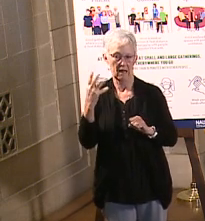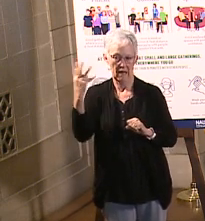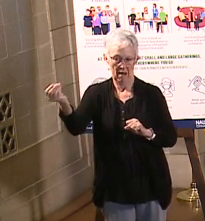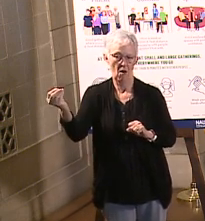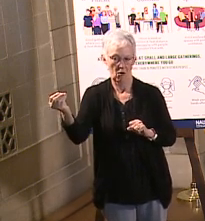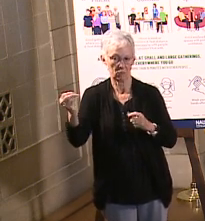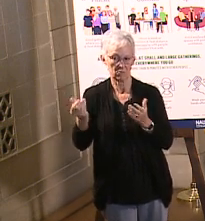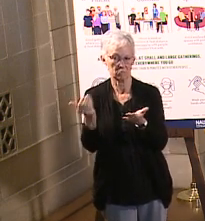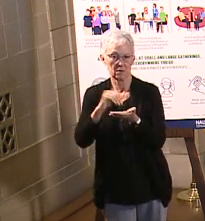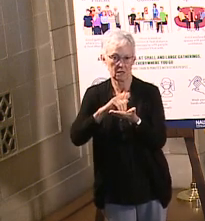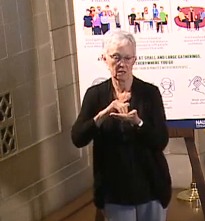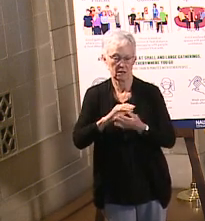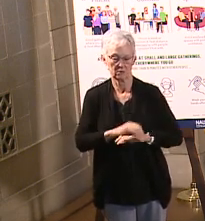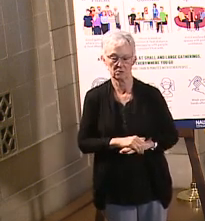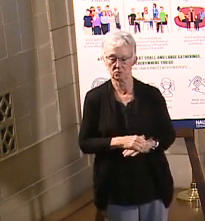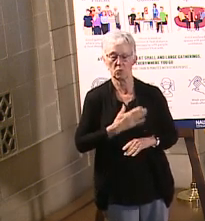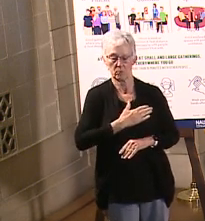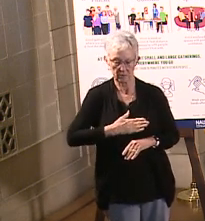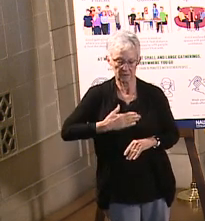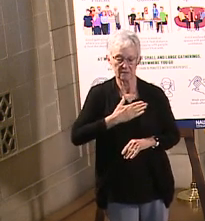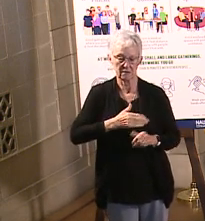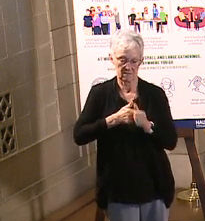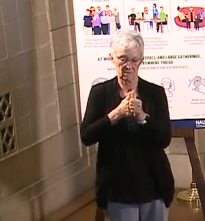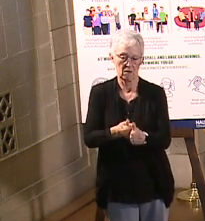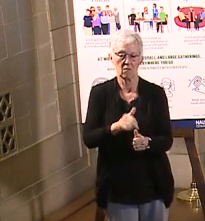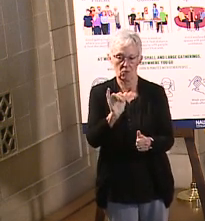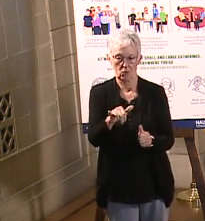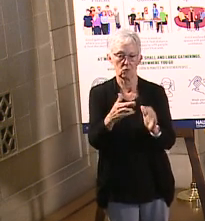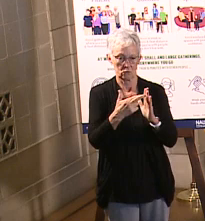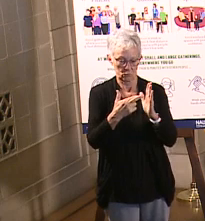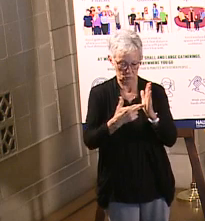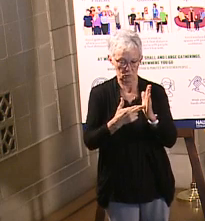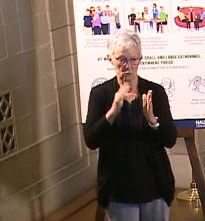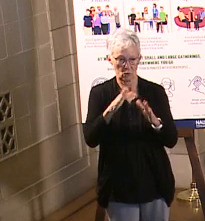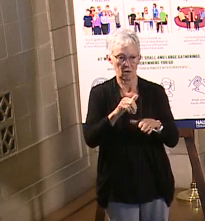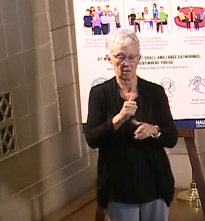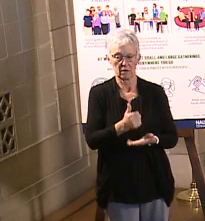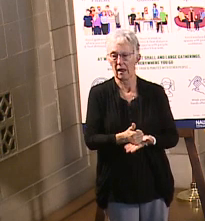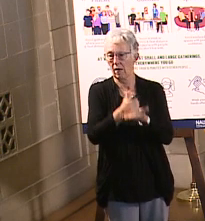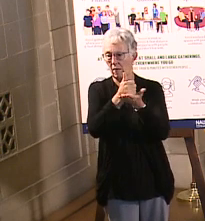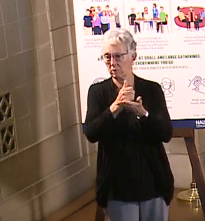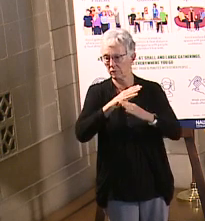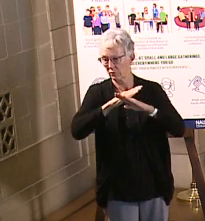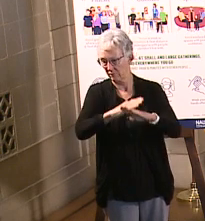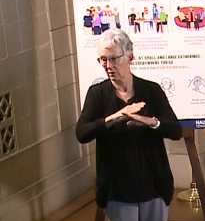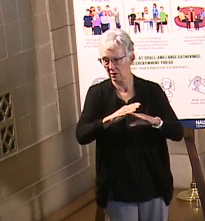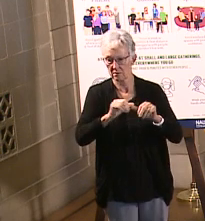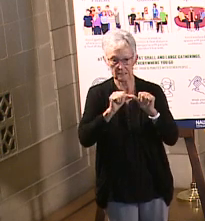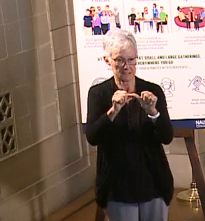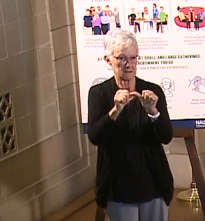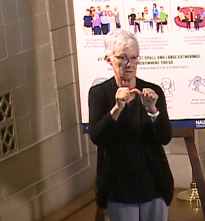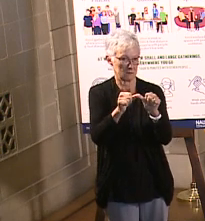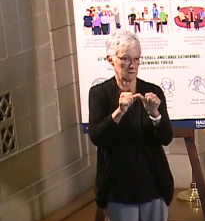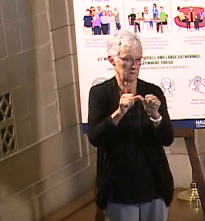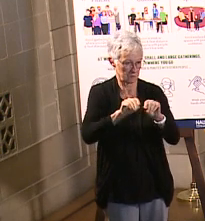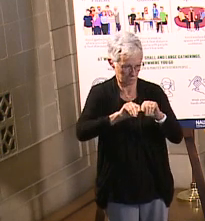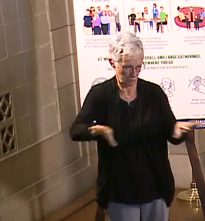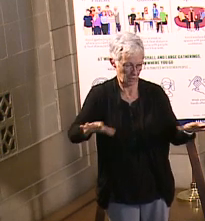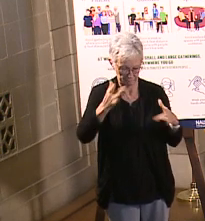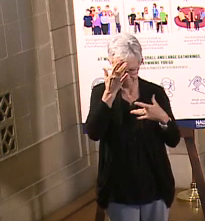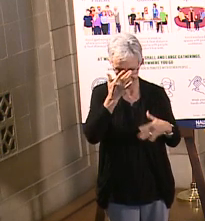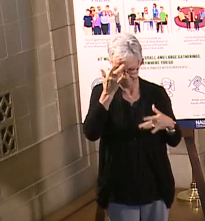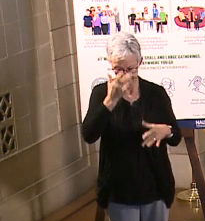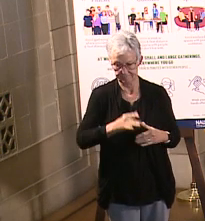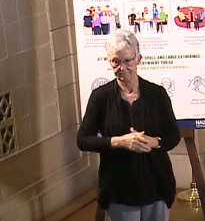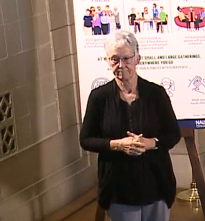confirm whether or not you have it. So please, please, please follow those rules. That will help us slow the spread of the virus here in our state. Obviously, we also